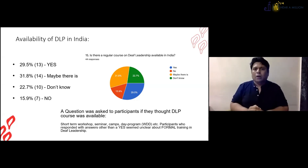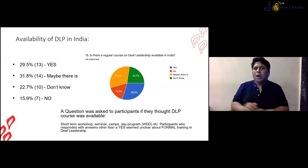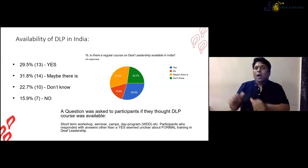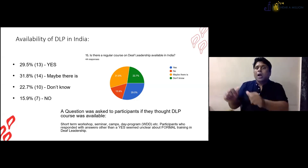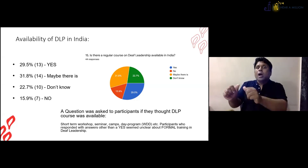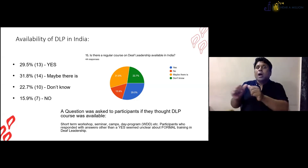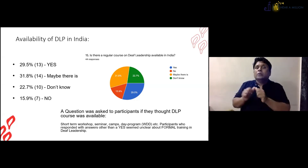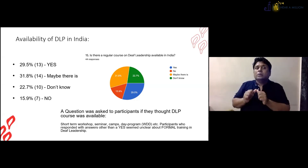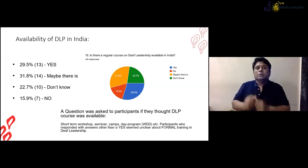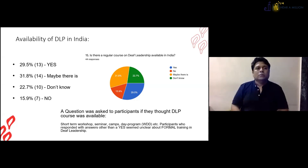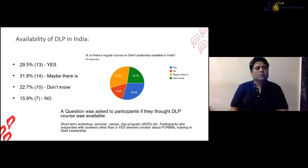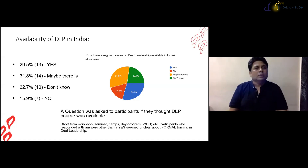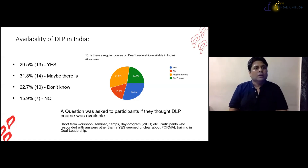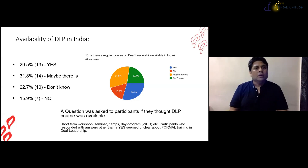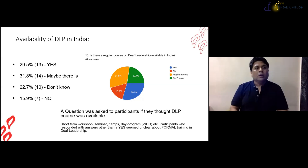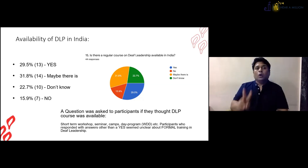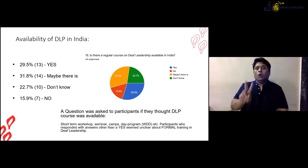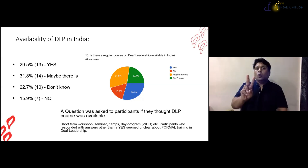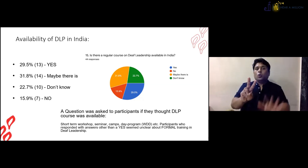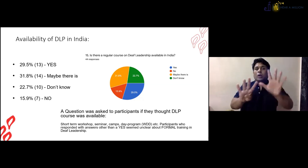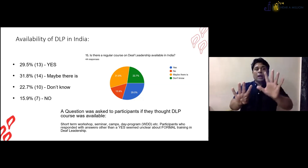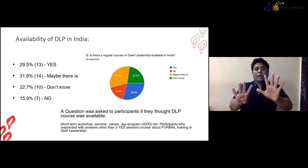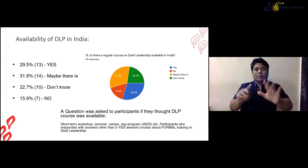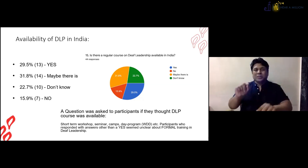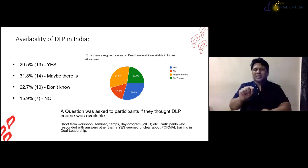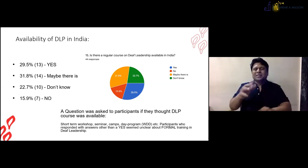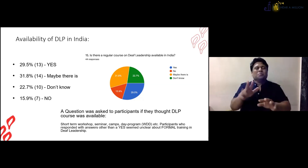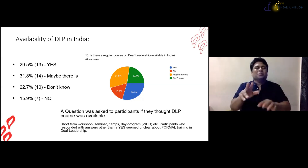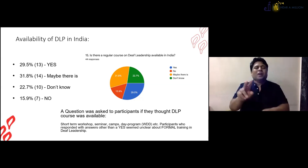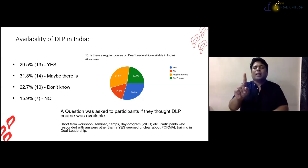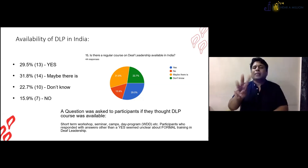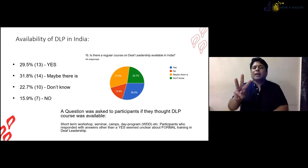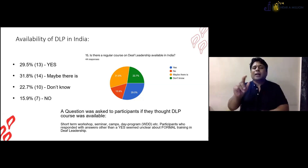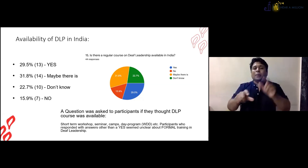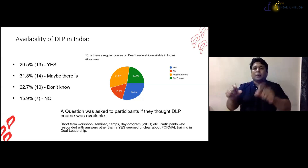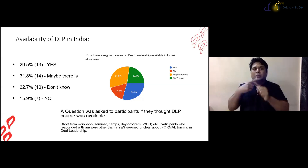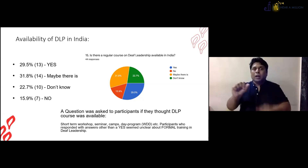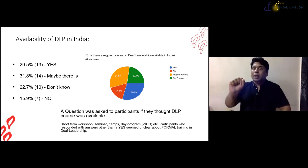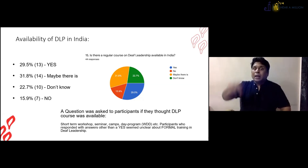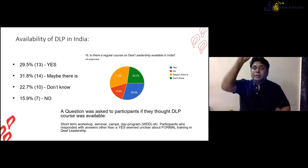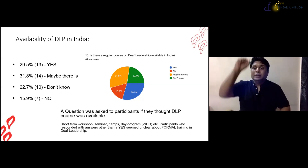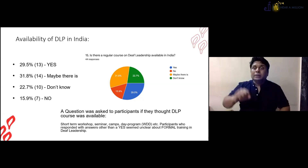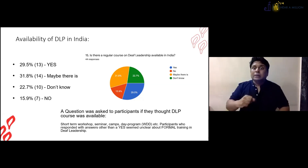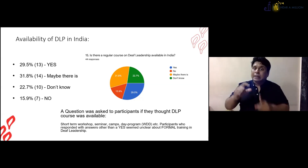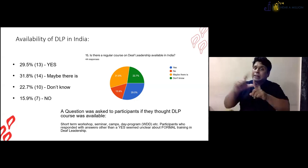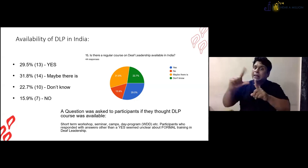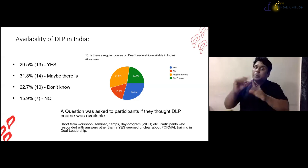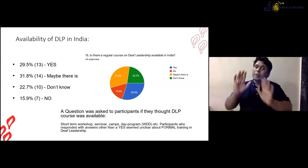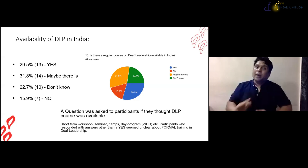India? The answer that came was 29.5%. That means like 13 people said